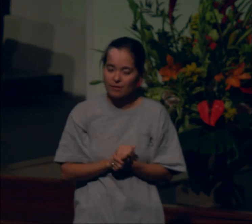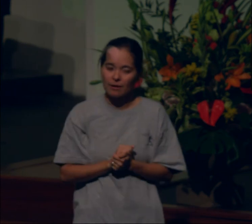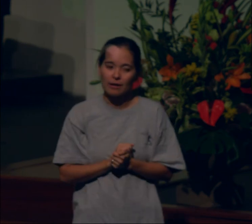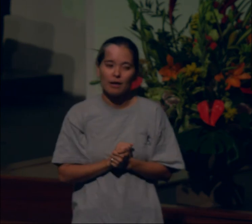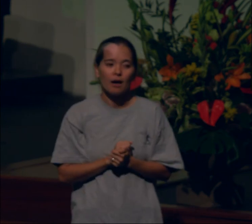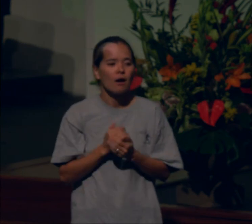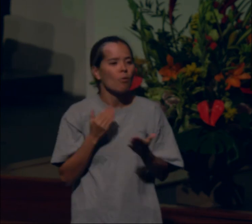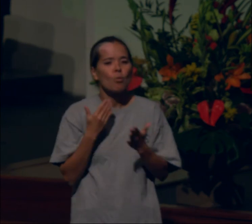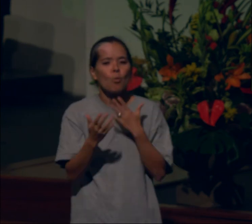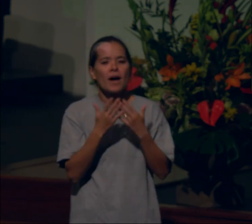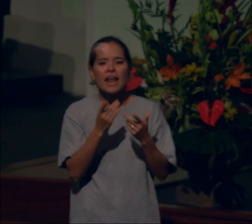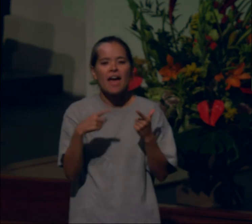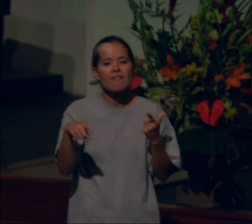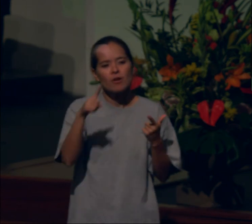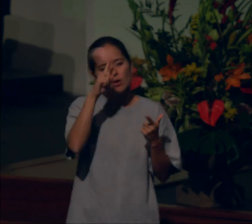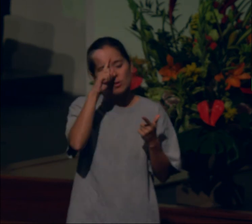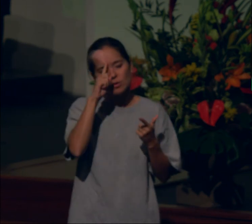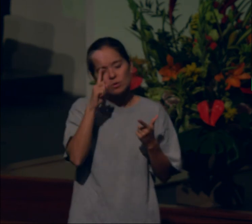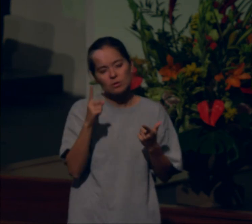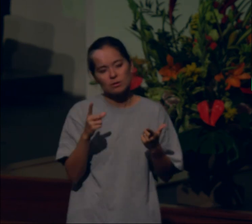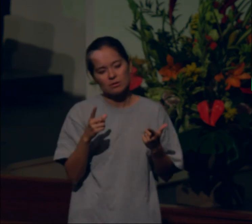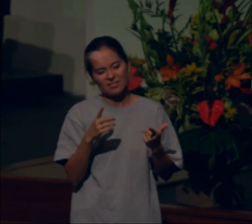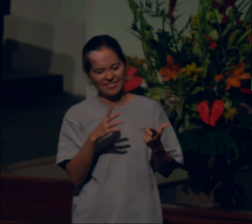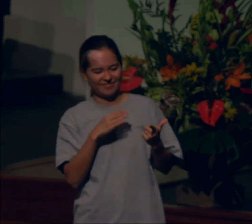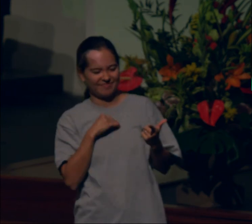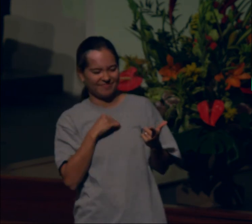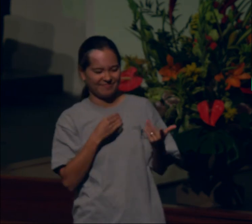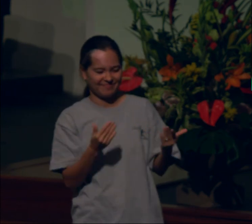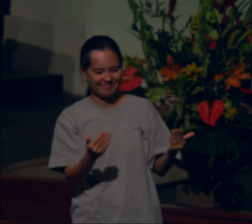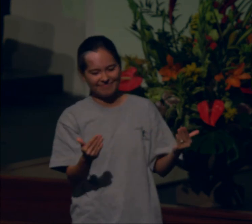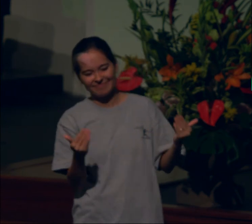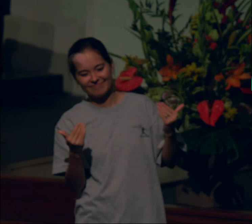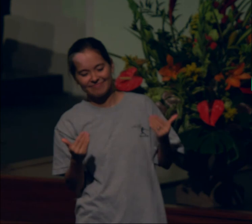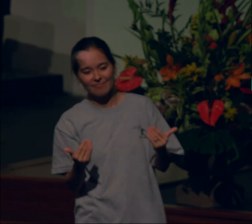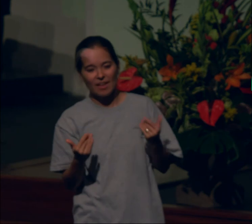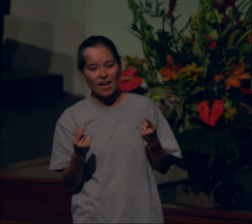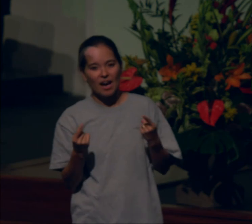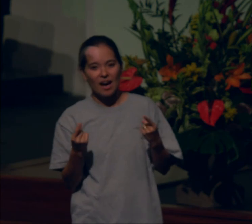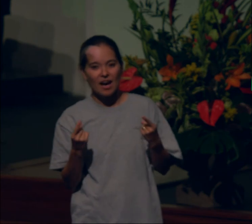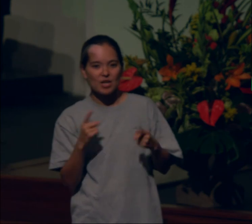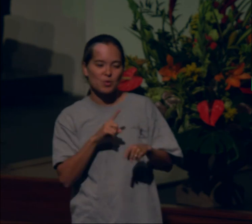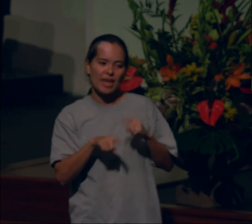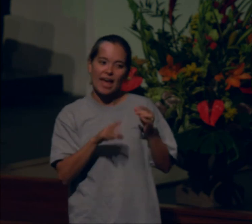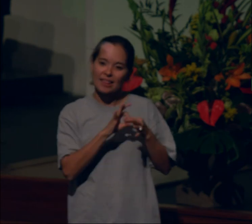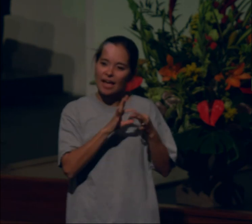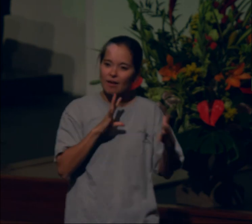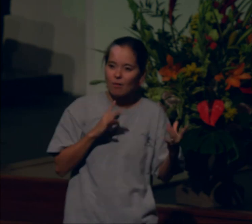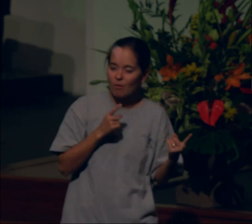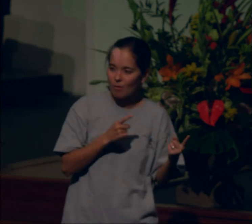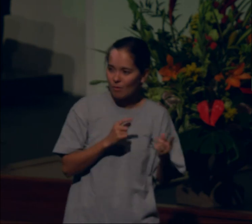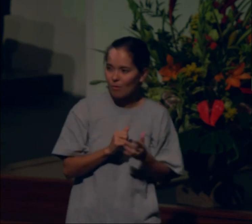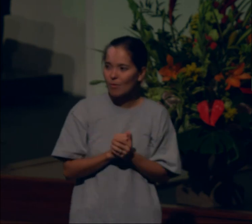whatever it is that you got stuck with. Whatever it is that you can't let go of.